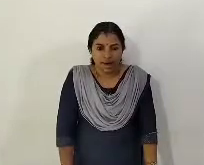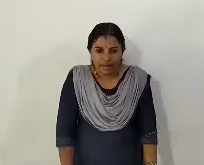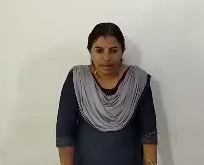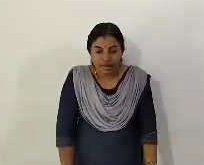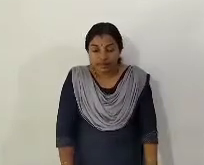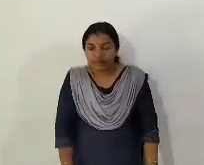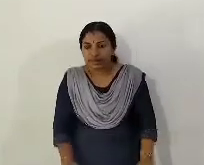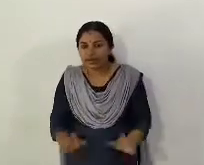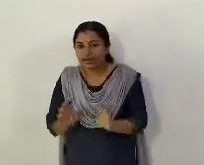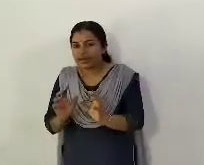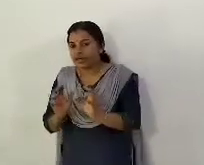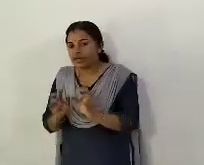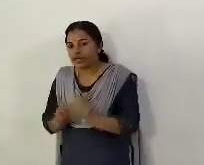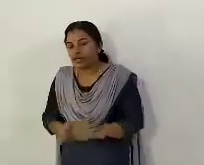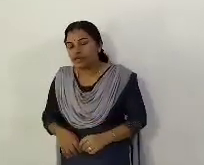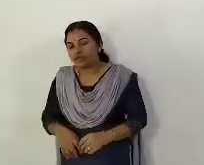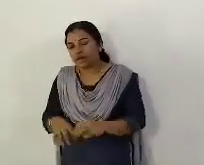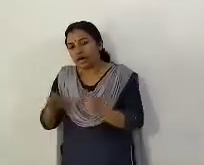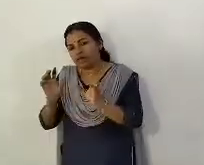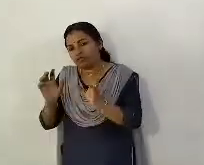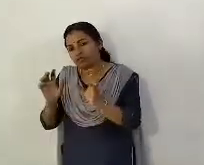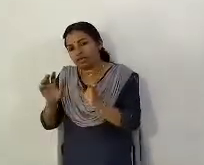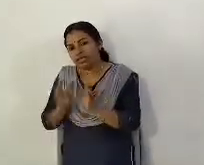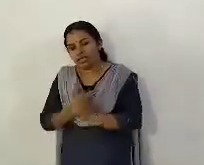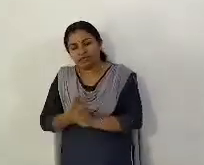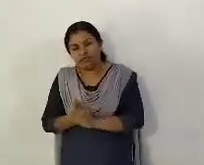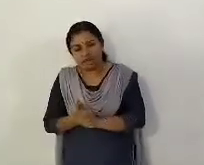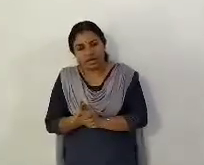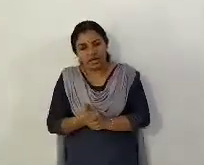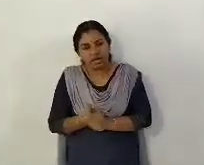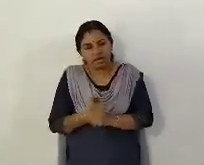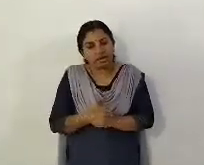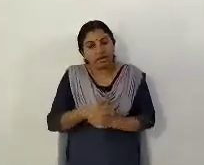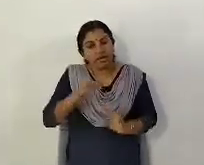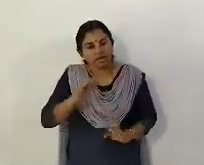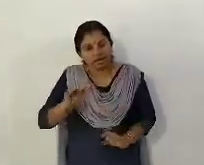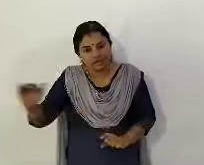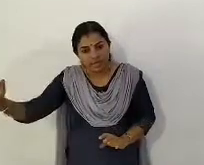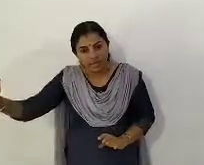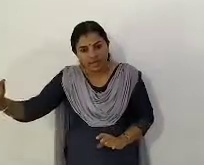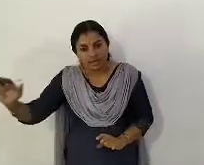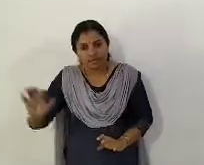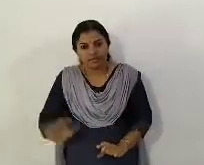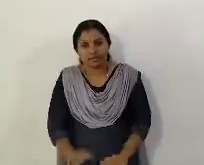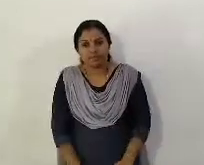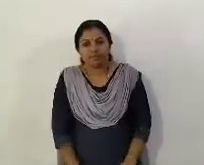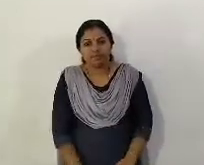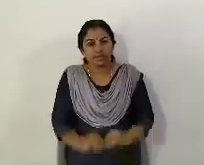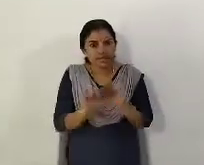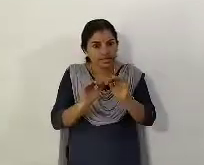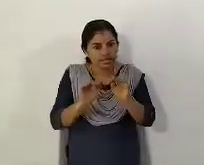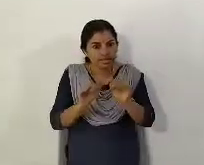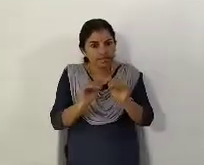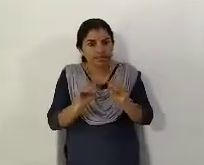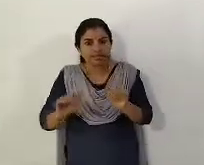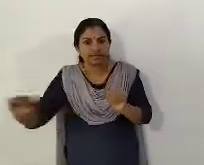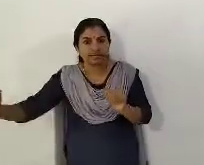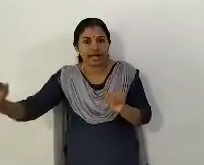and the clarity of the SVG file will sustain. Means it keeps its